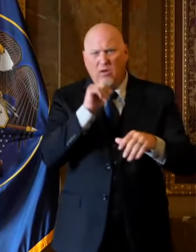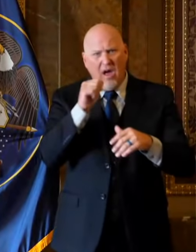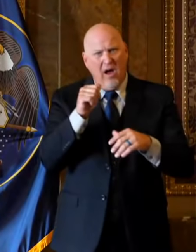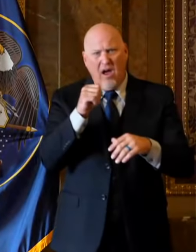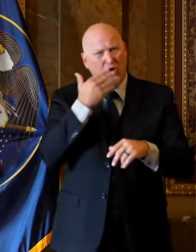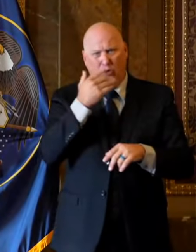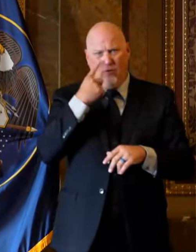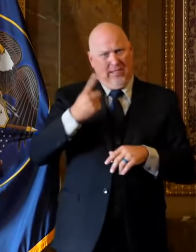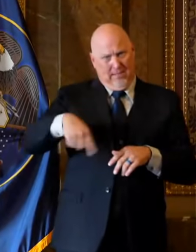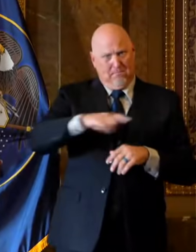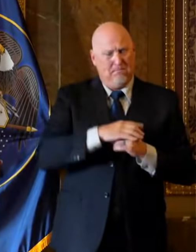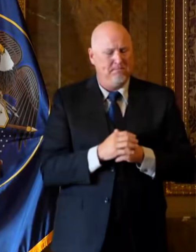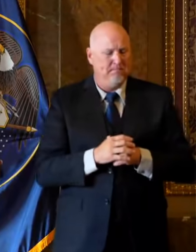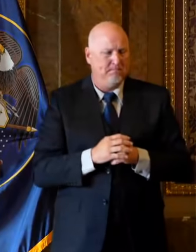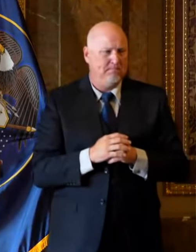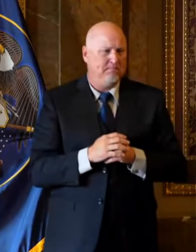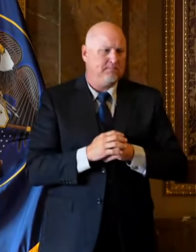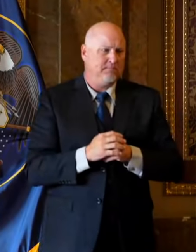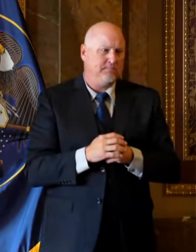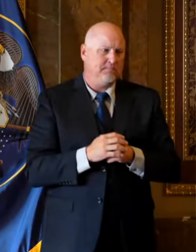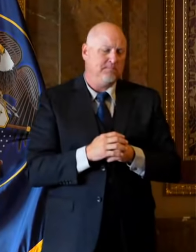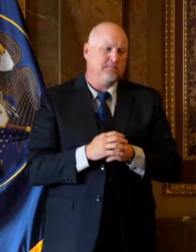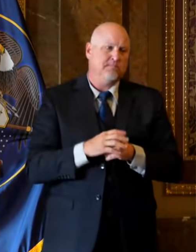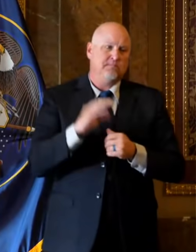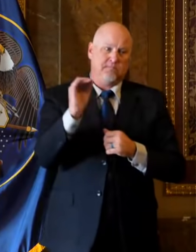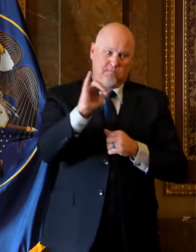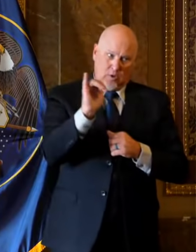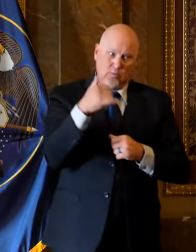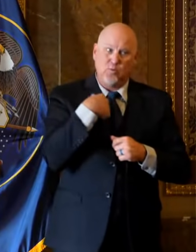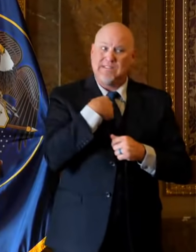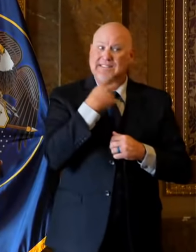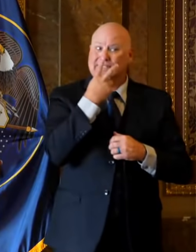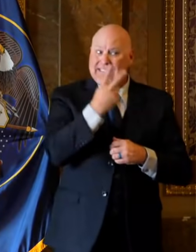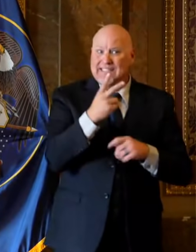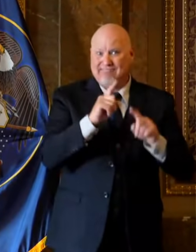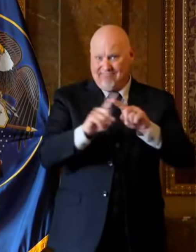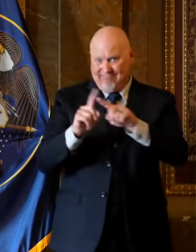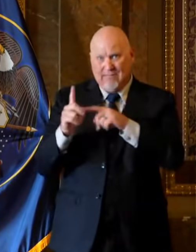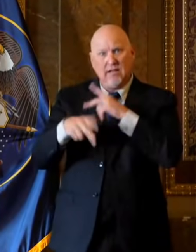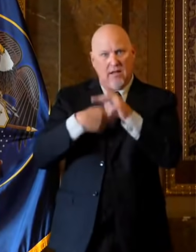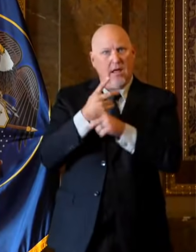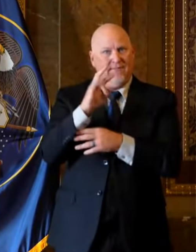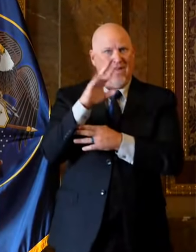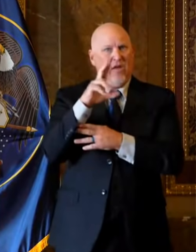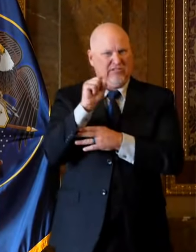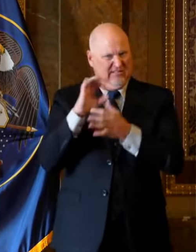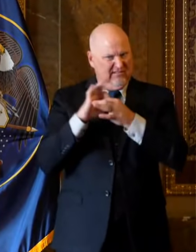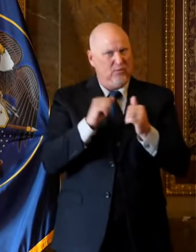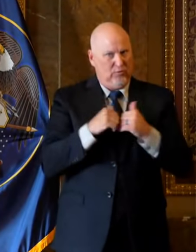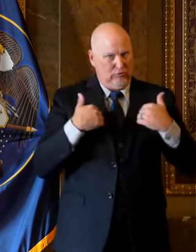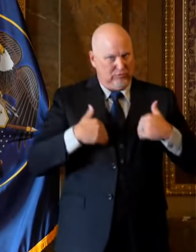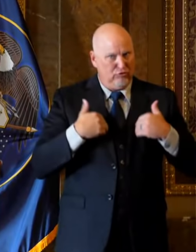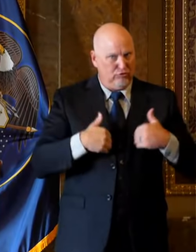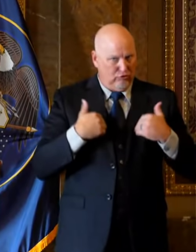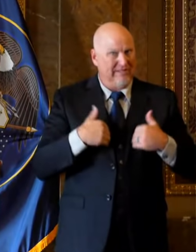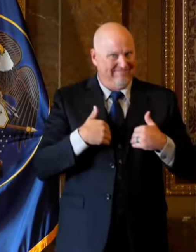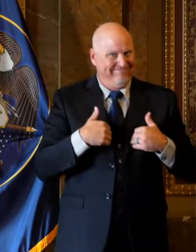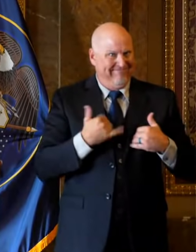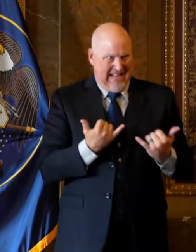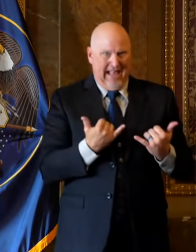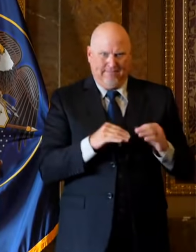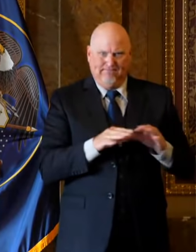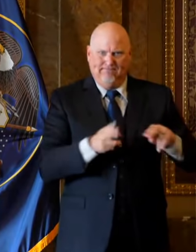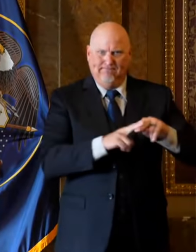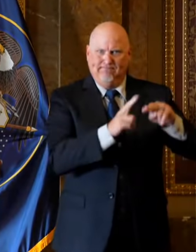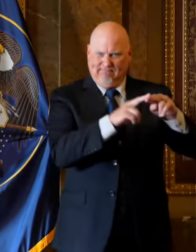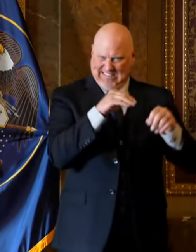seeing the number of respiratory syncytial virus cases, or otherwise known as RSV, also steadily increasing over the last 10 weeks.